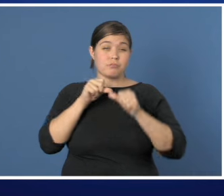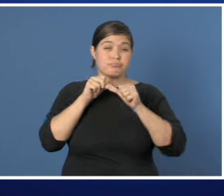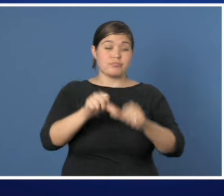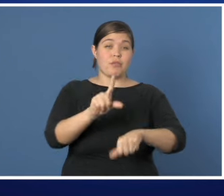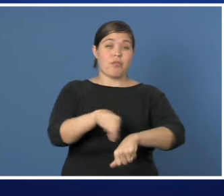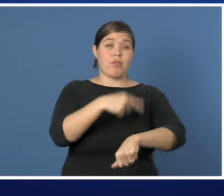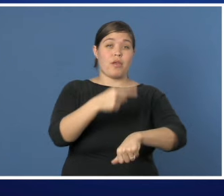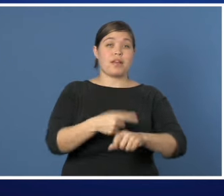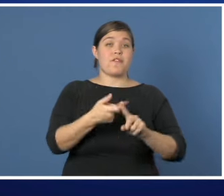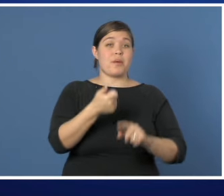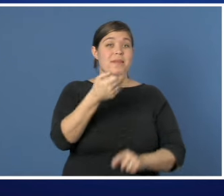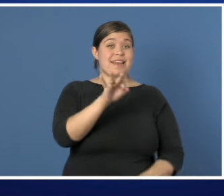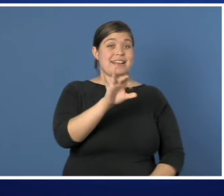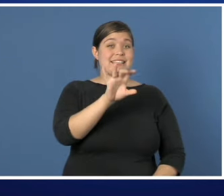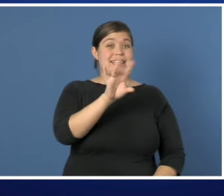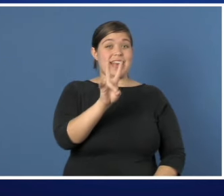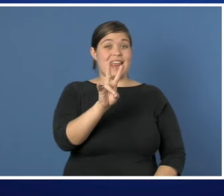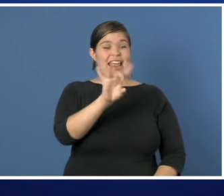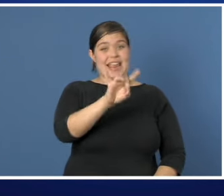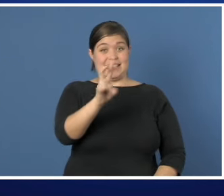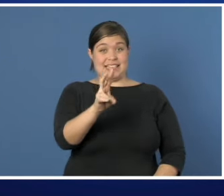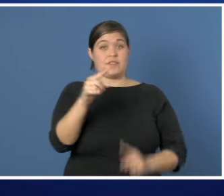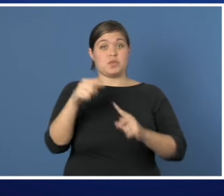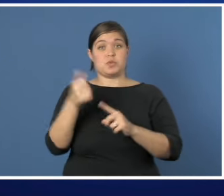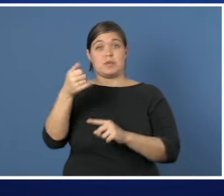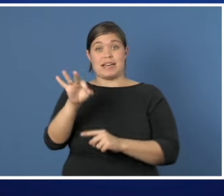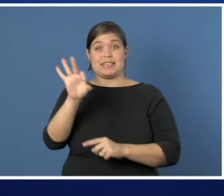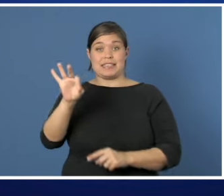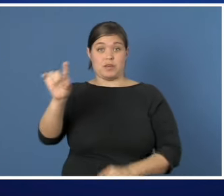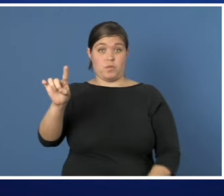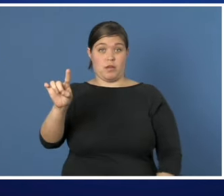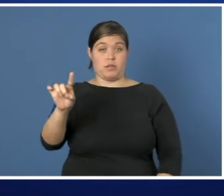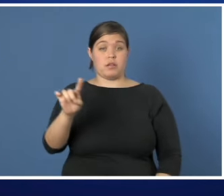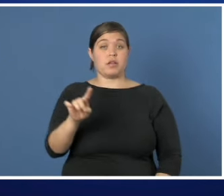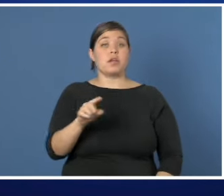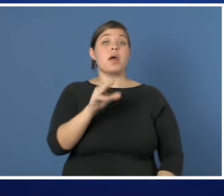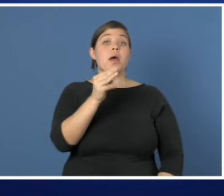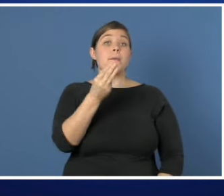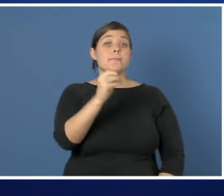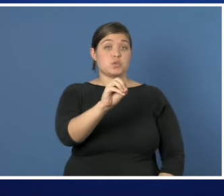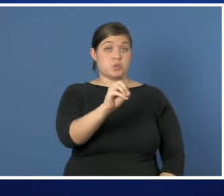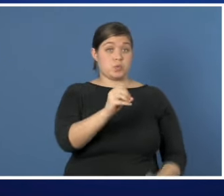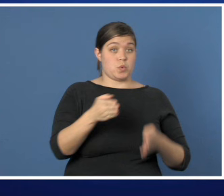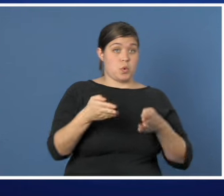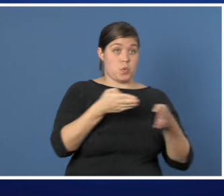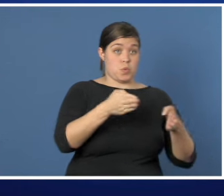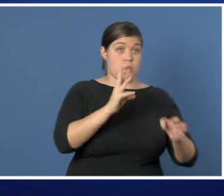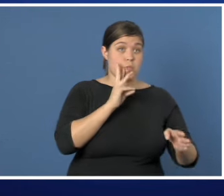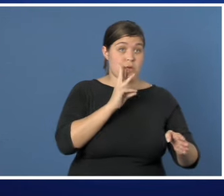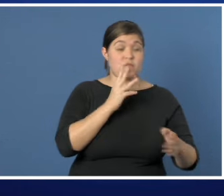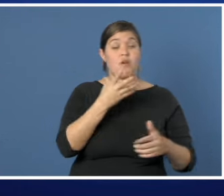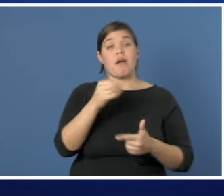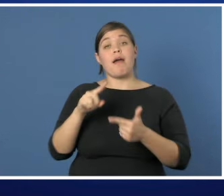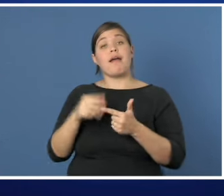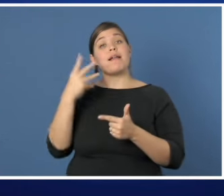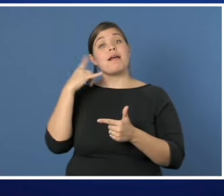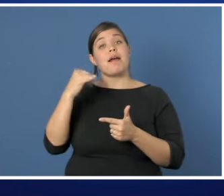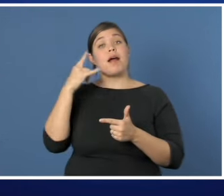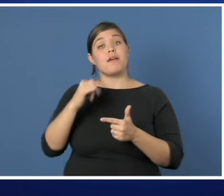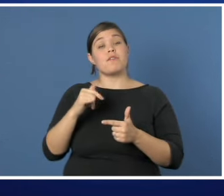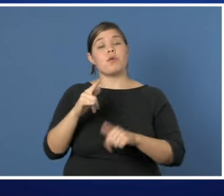of the West and Midwest from 1987 to 1991. The Missouri River Basin and California